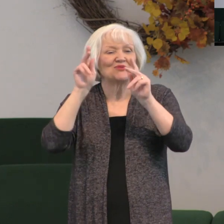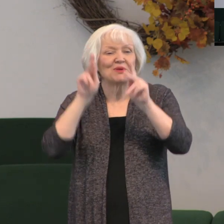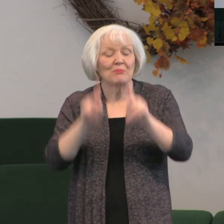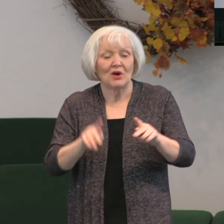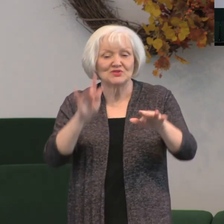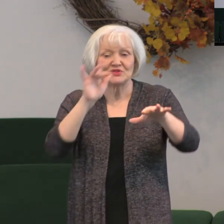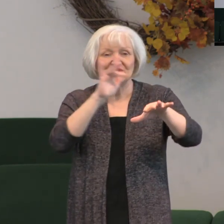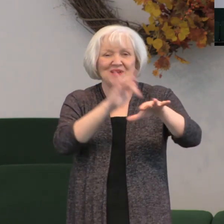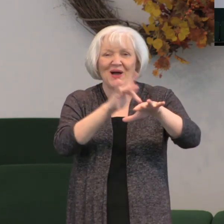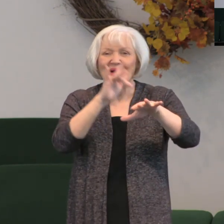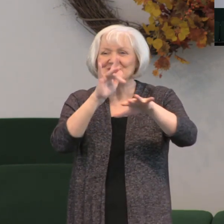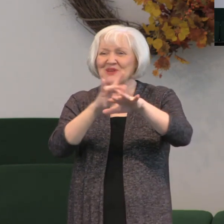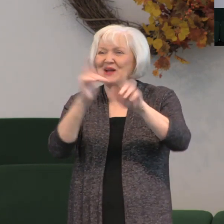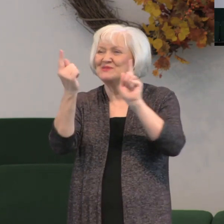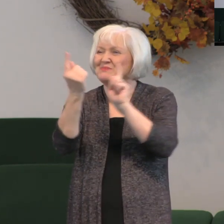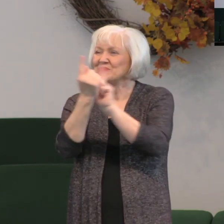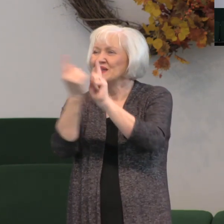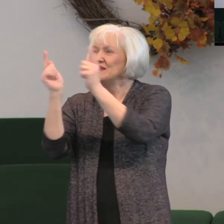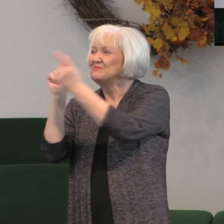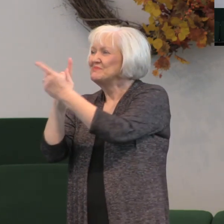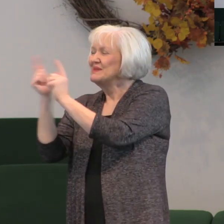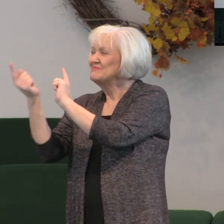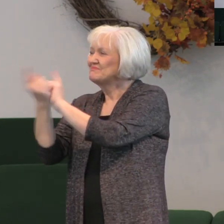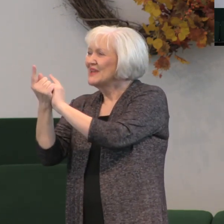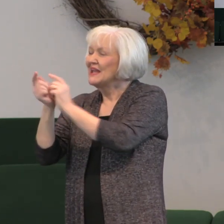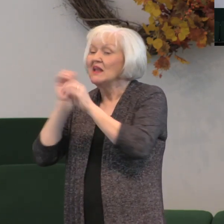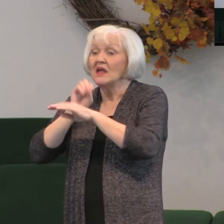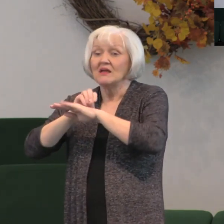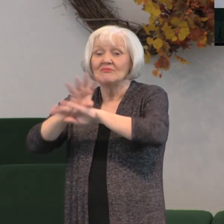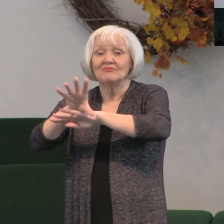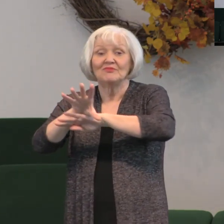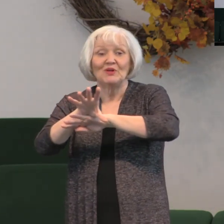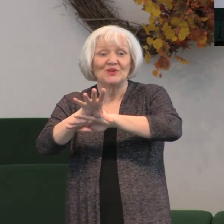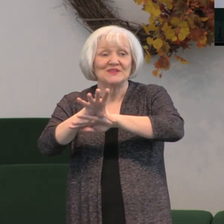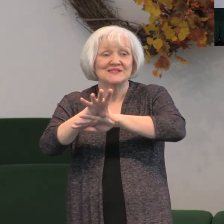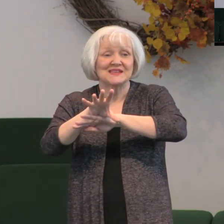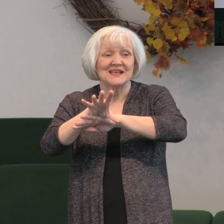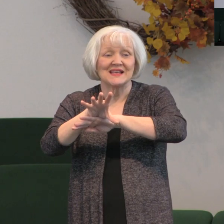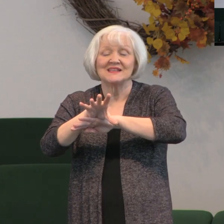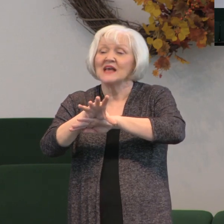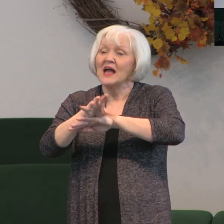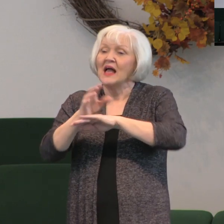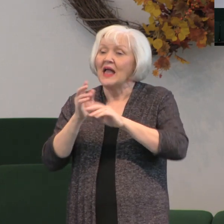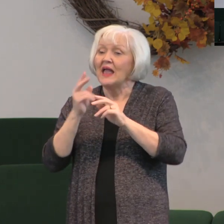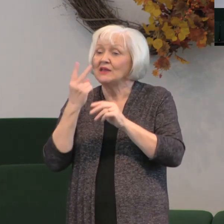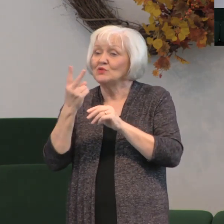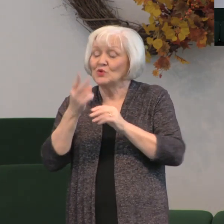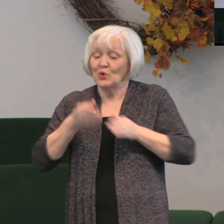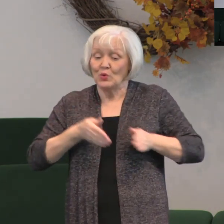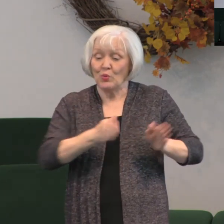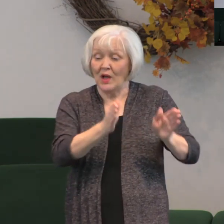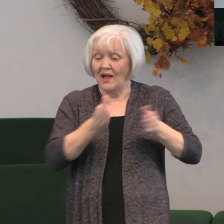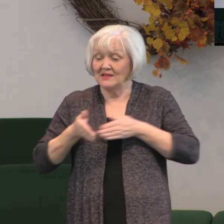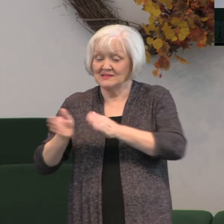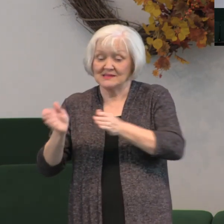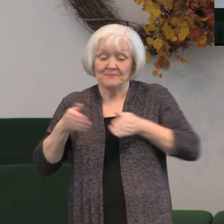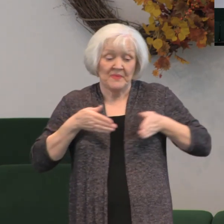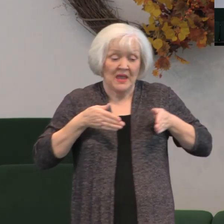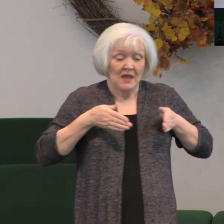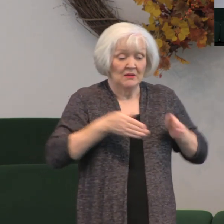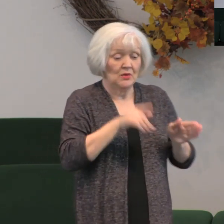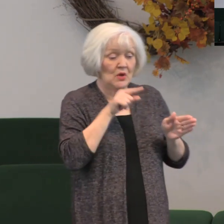contact everything that we say or do is influencing people in one of two directions. We are either influencing